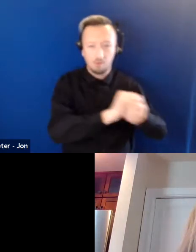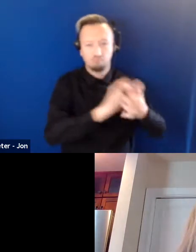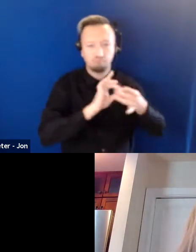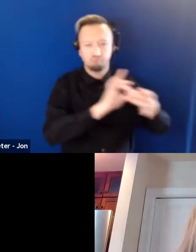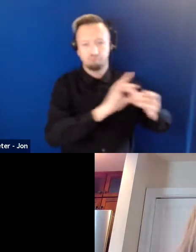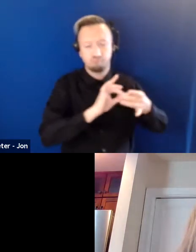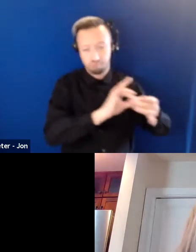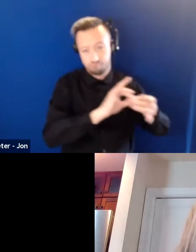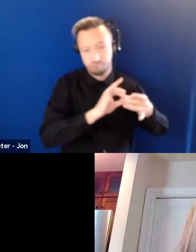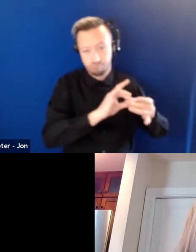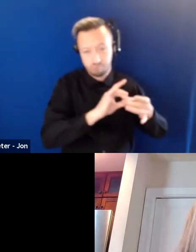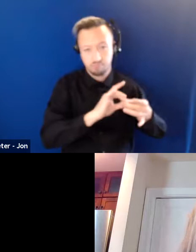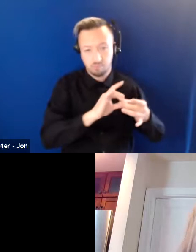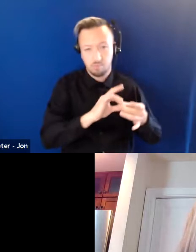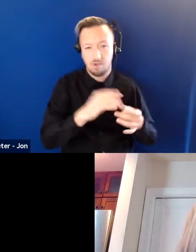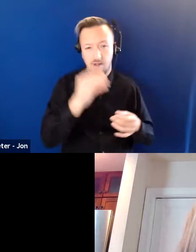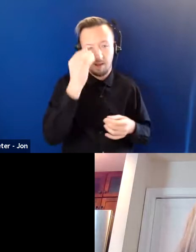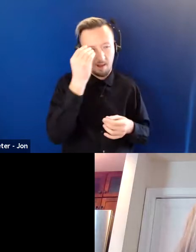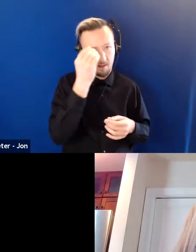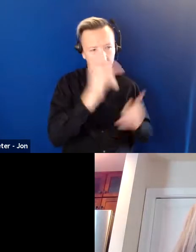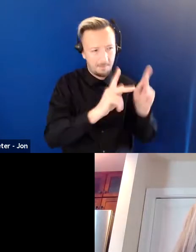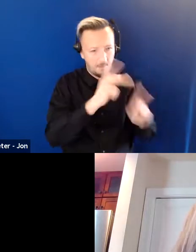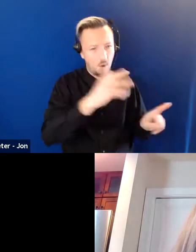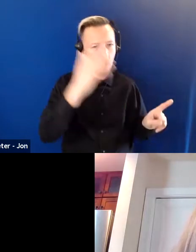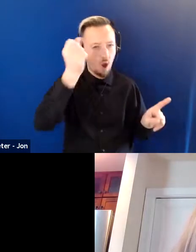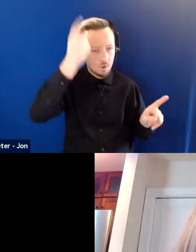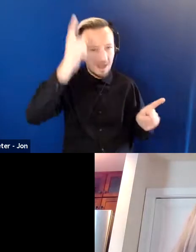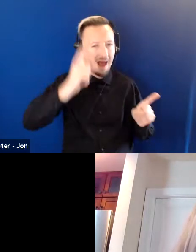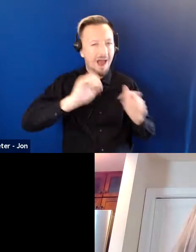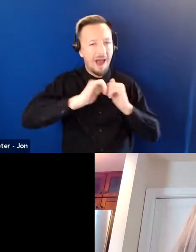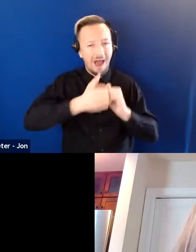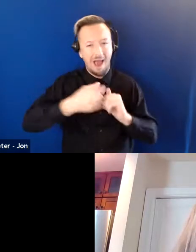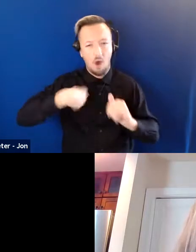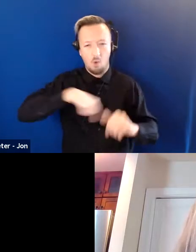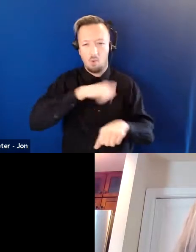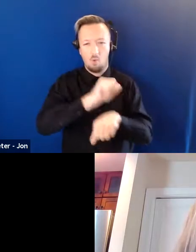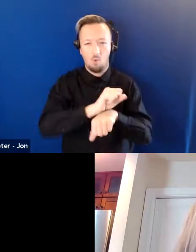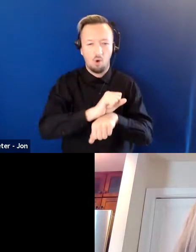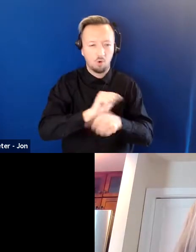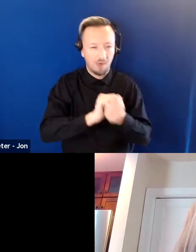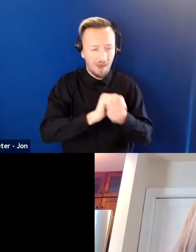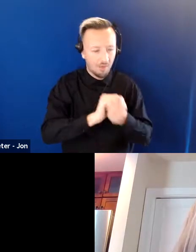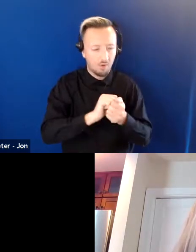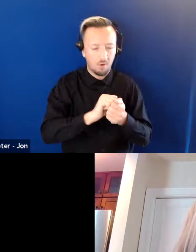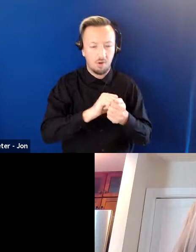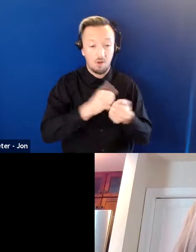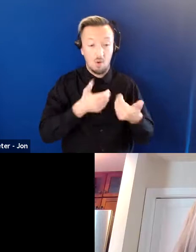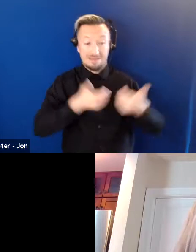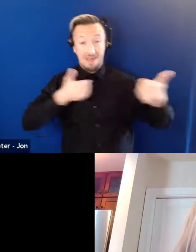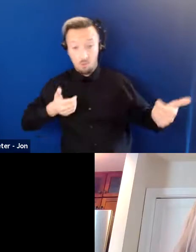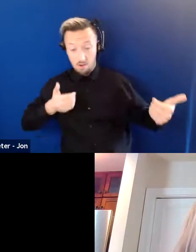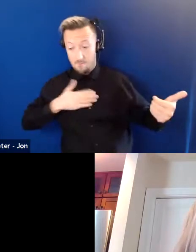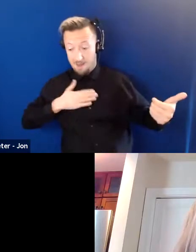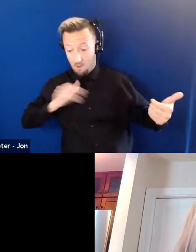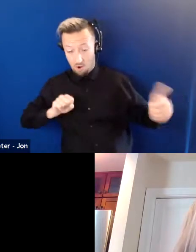kind of defining and letting folks know how we work together, how we work separately, and what we can do in terms of elevating